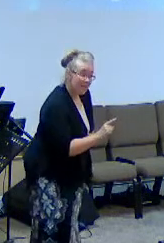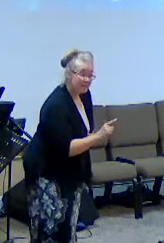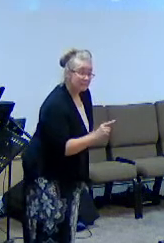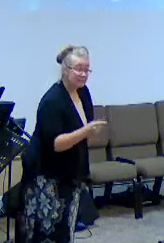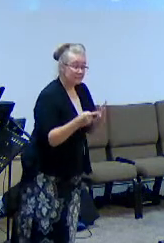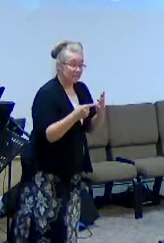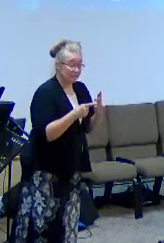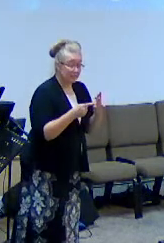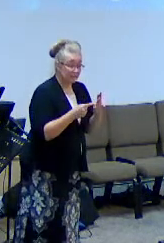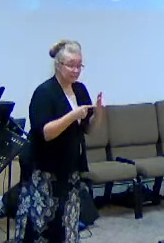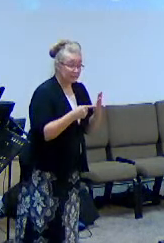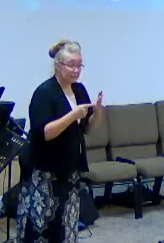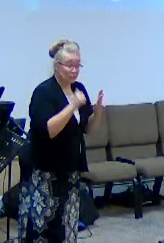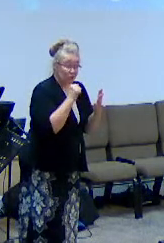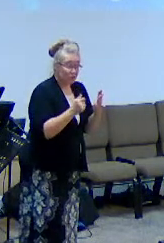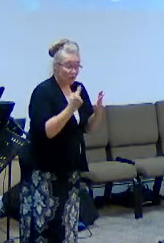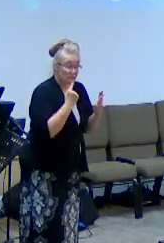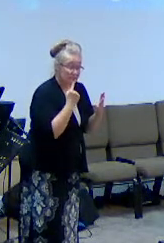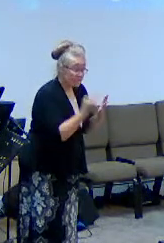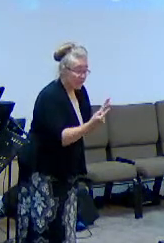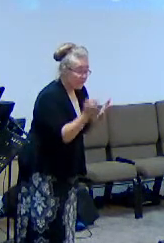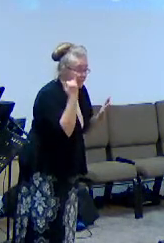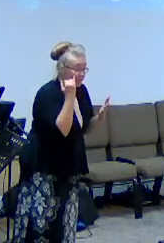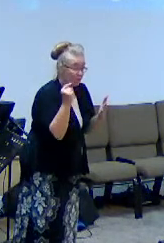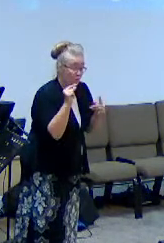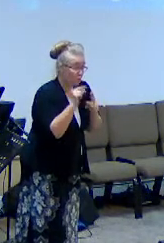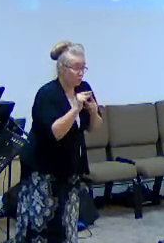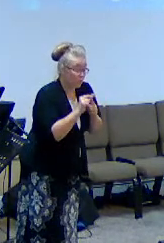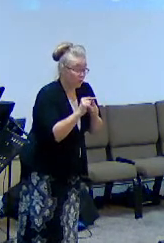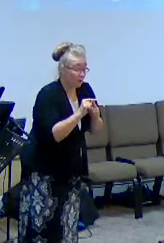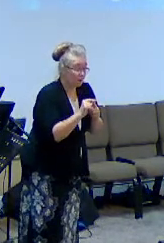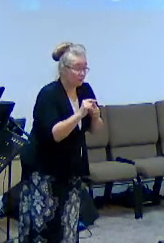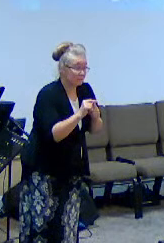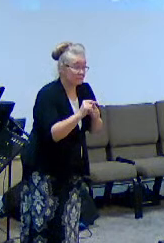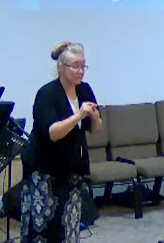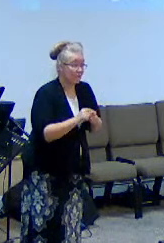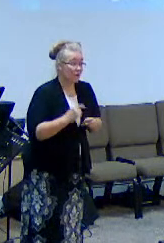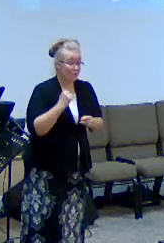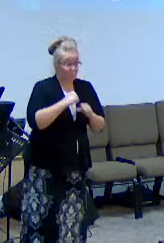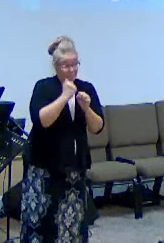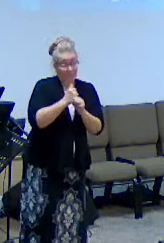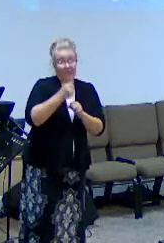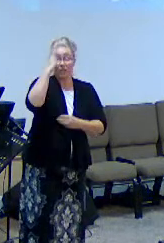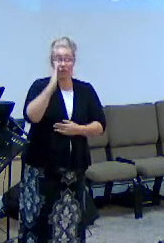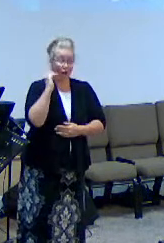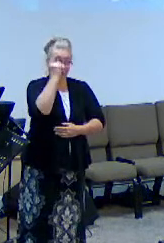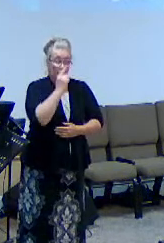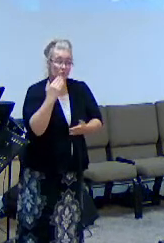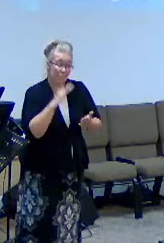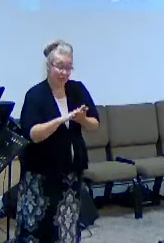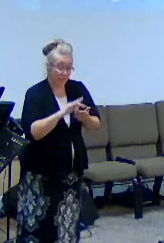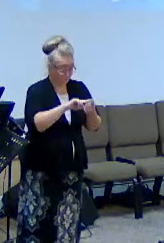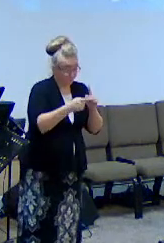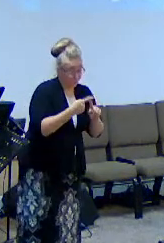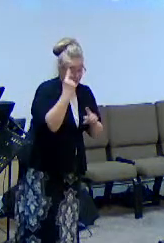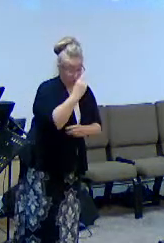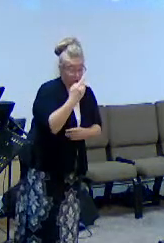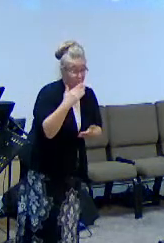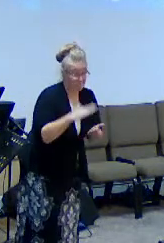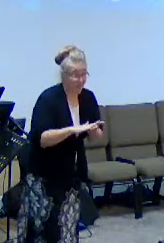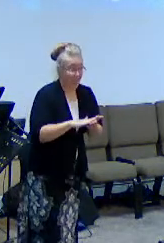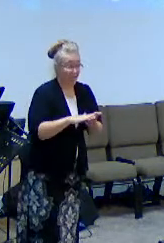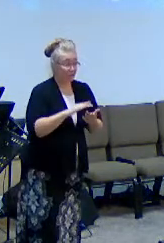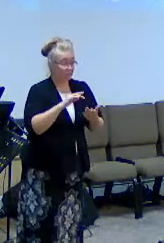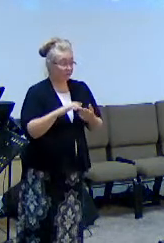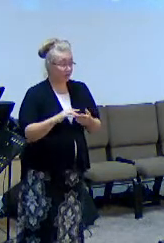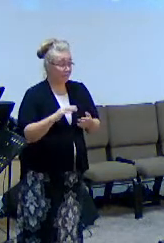8:11. Don't open your mouth if your words will be a poor reflection of the Lord or your friends and family, Peter, amen, 2:22